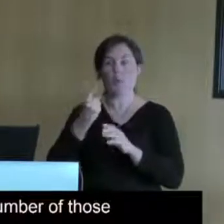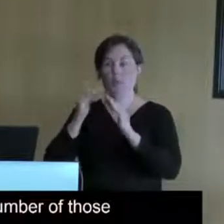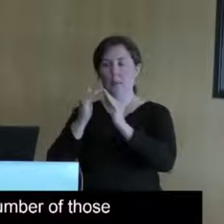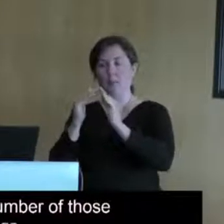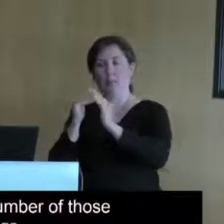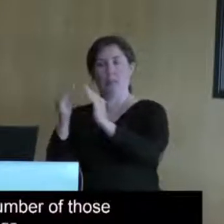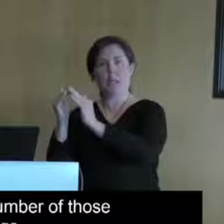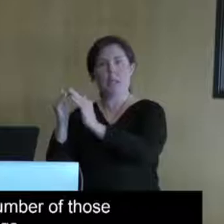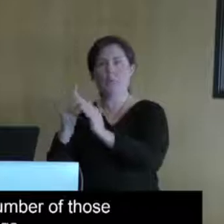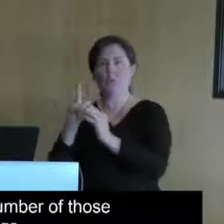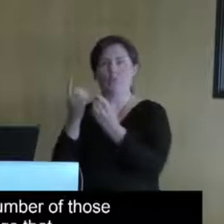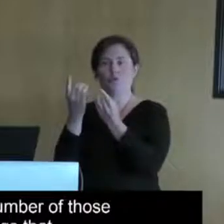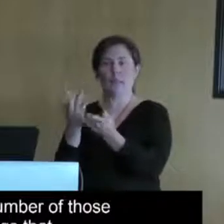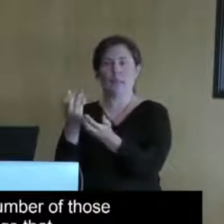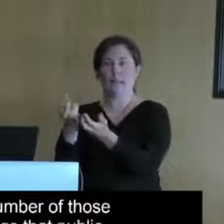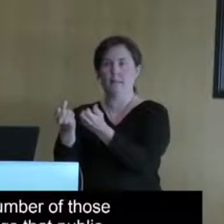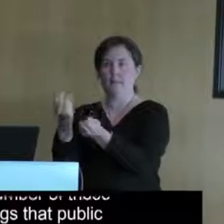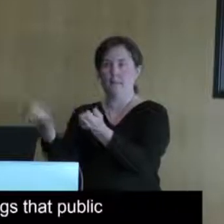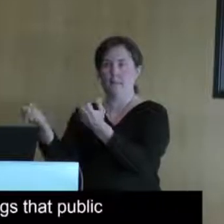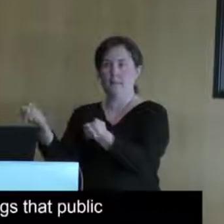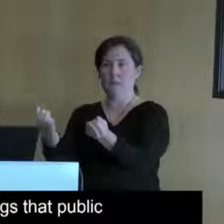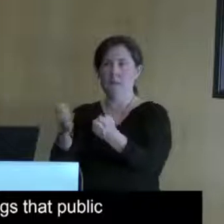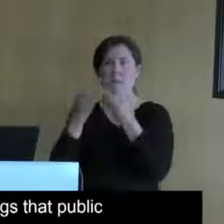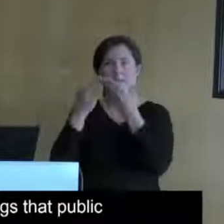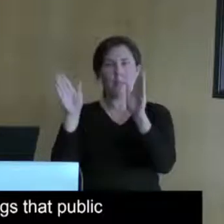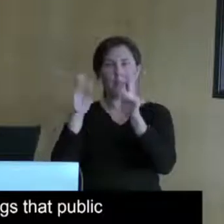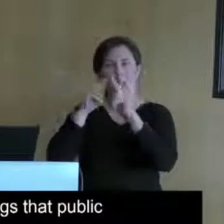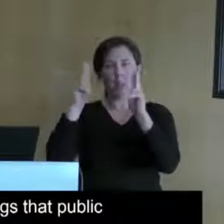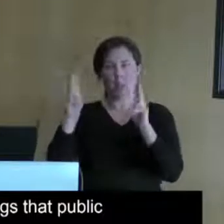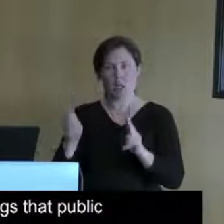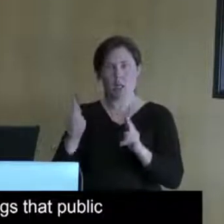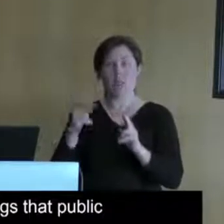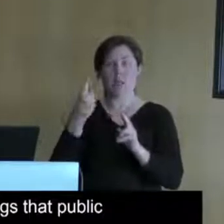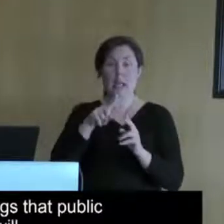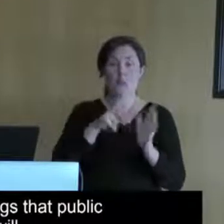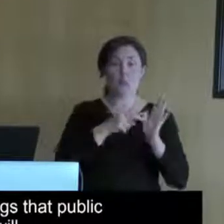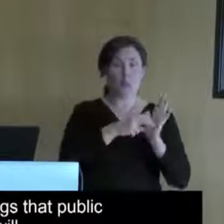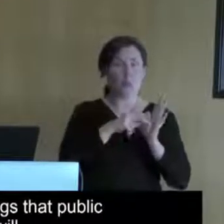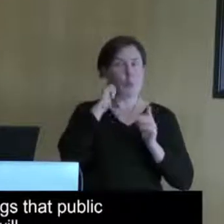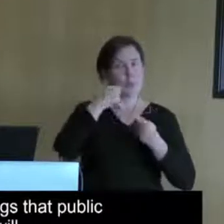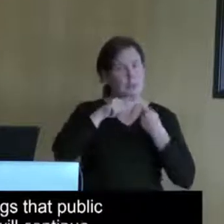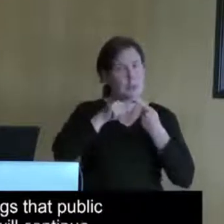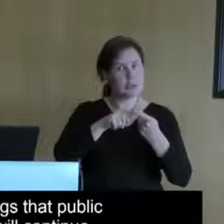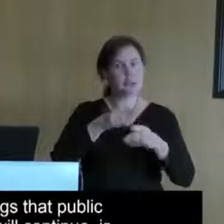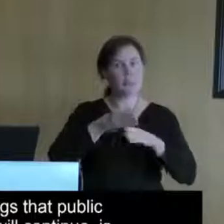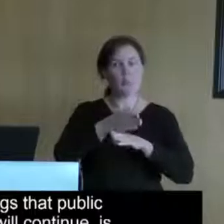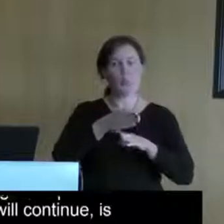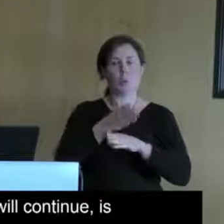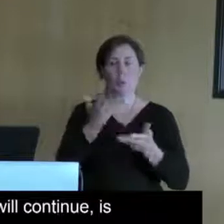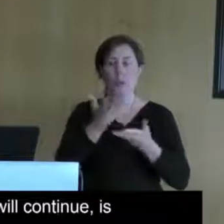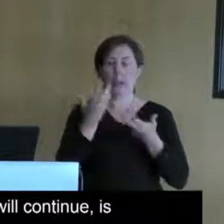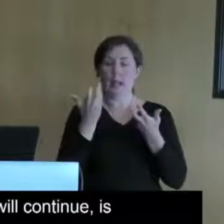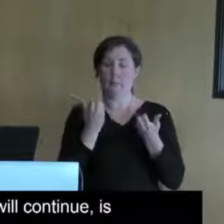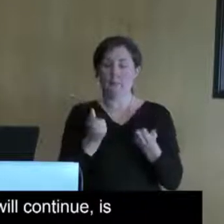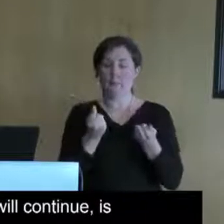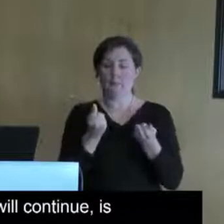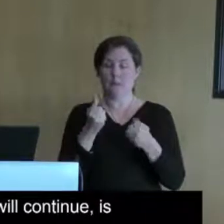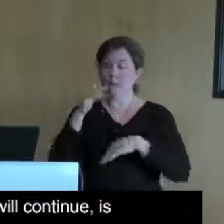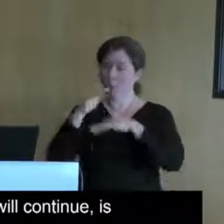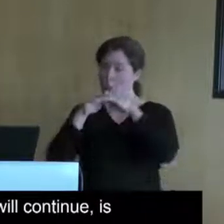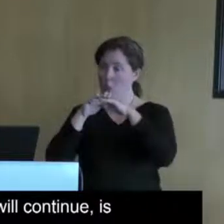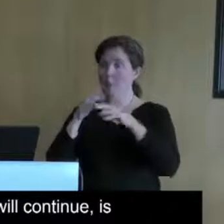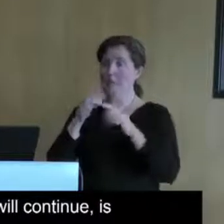is governed by the structure of the register. It's actually governed by the number of those properties that